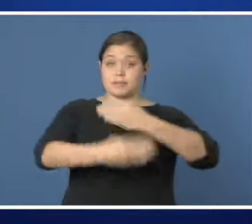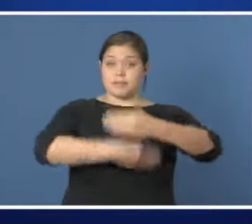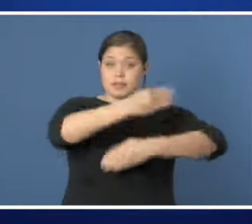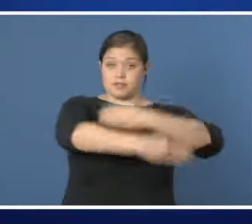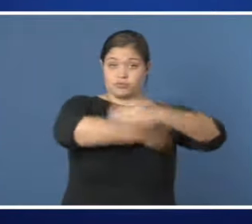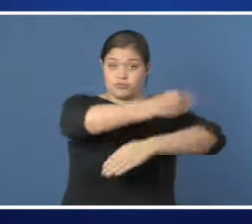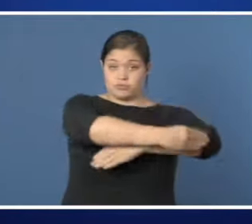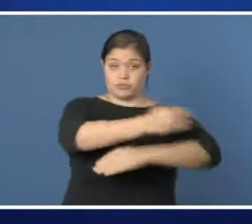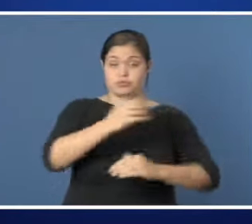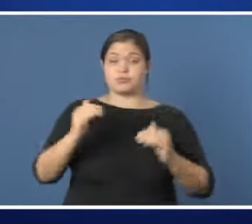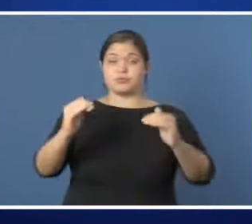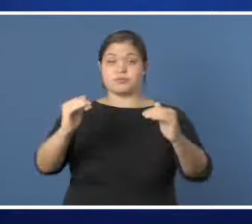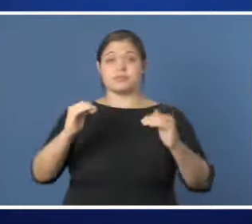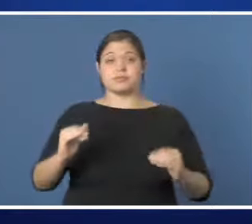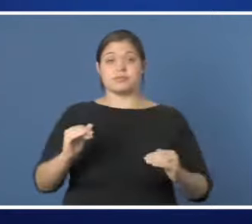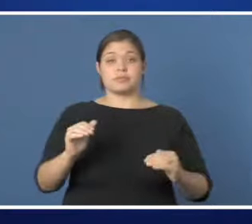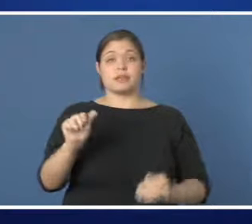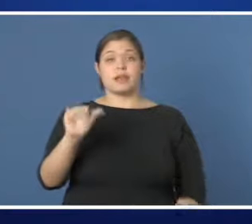elastic bandages,